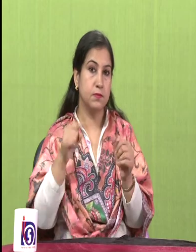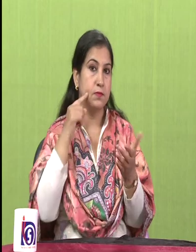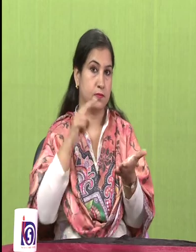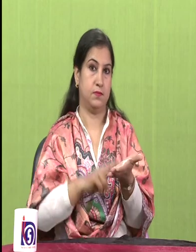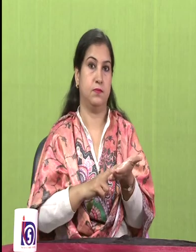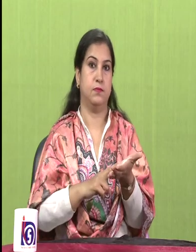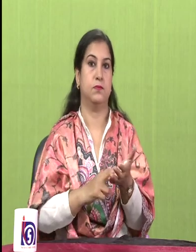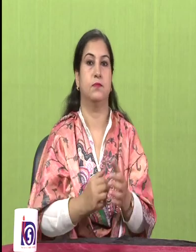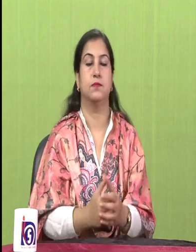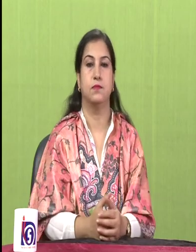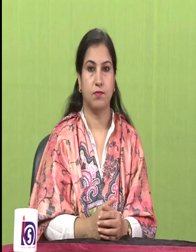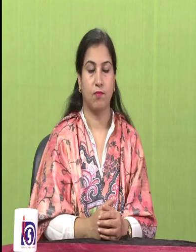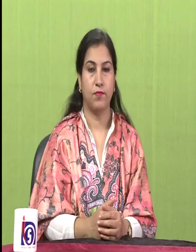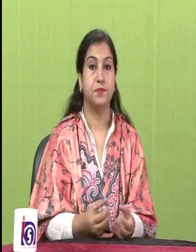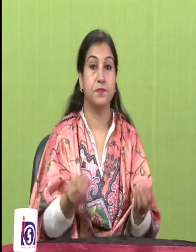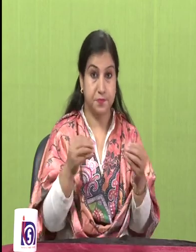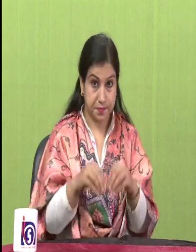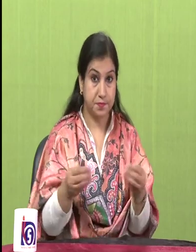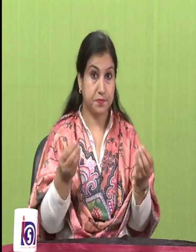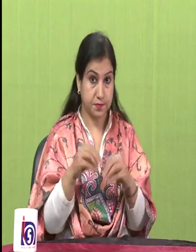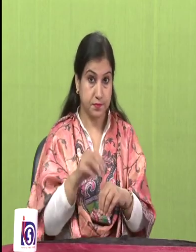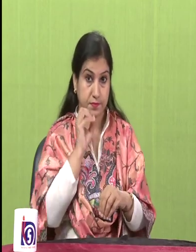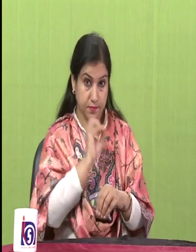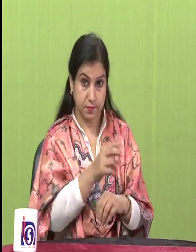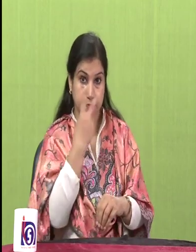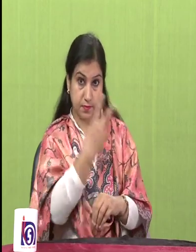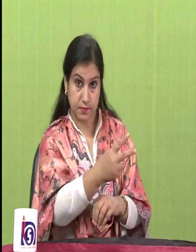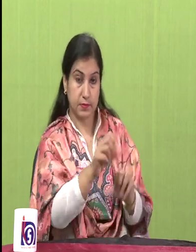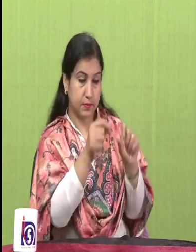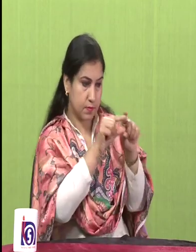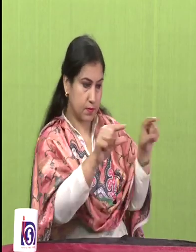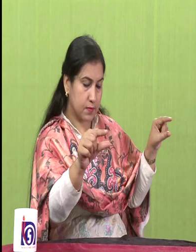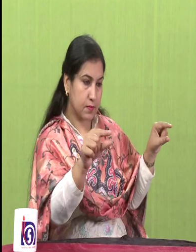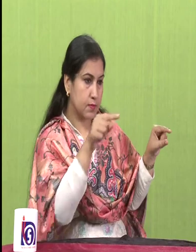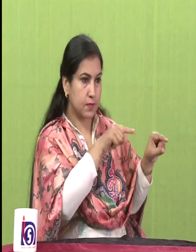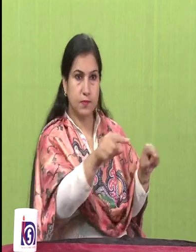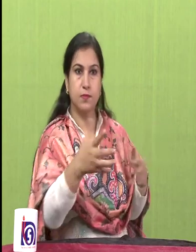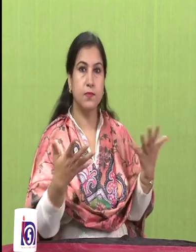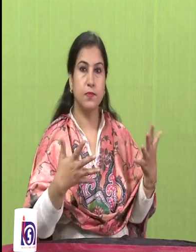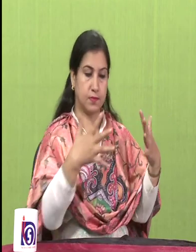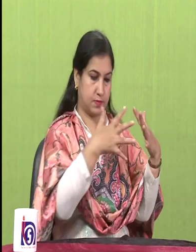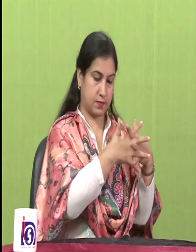signlanguage@nios.ac.in. For more information, you may visit our website at